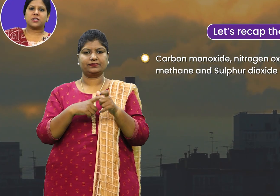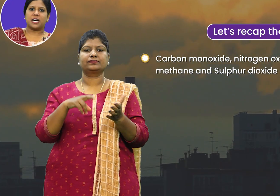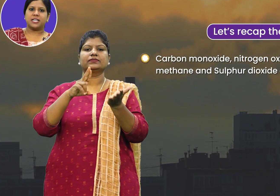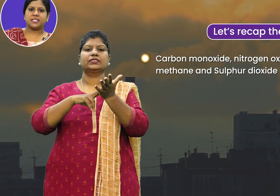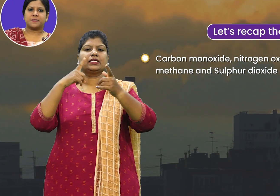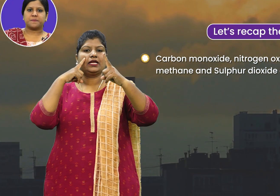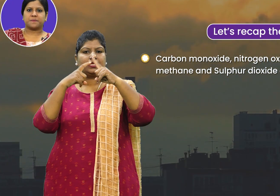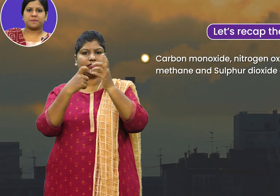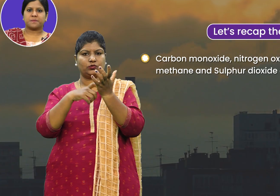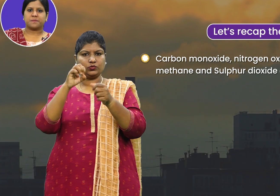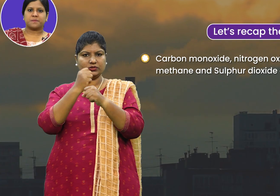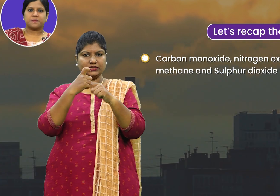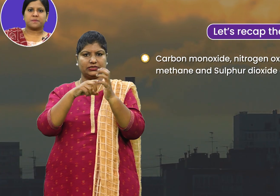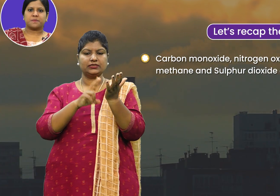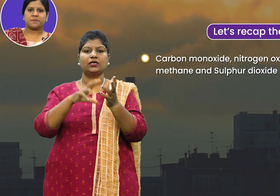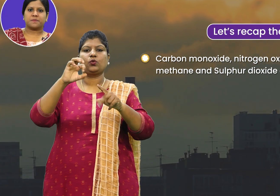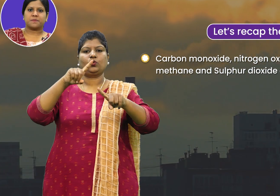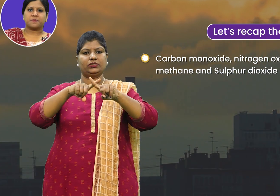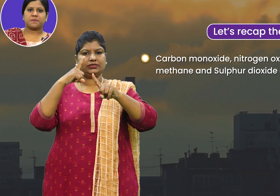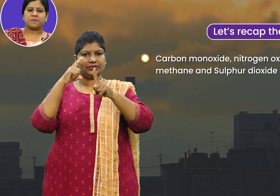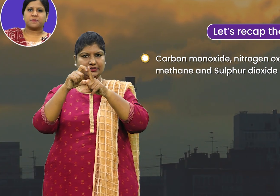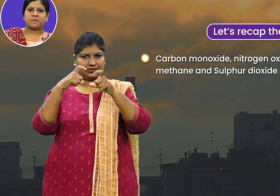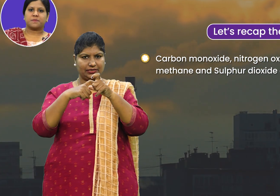nitrogen oxides,